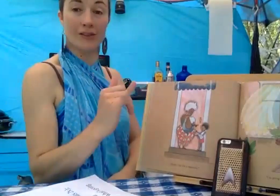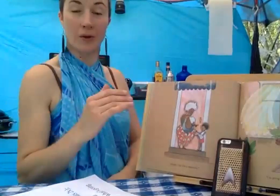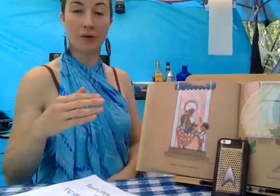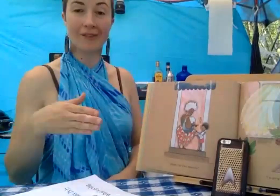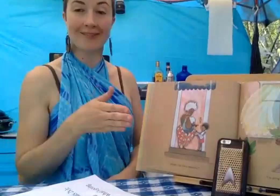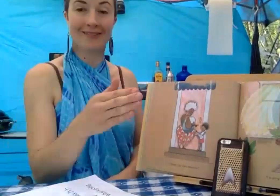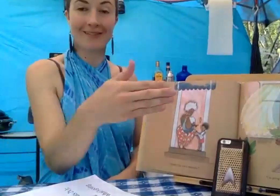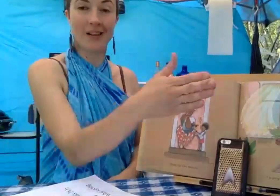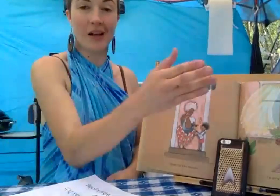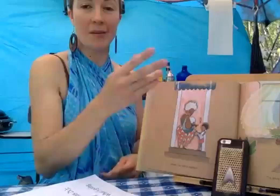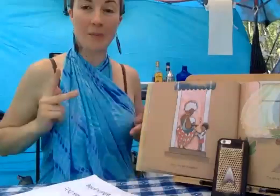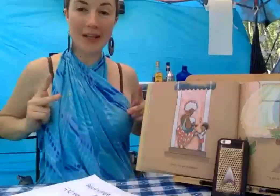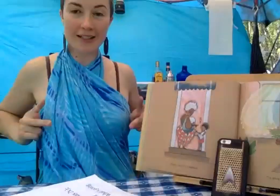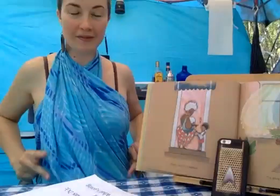also a mermaid.